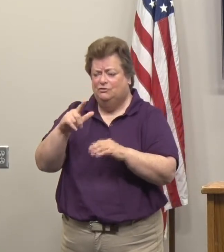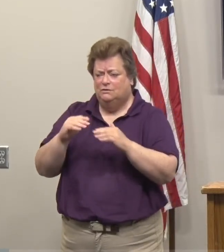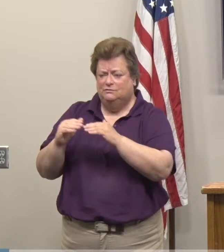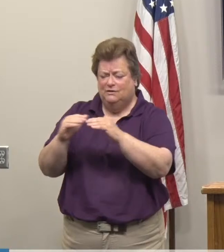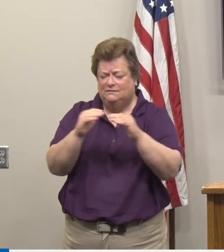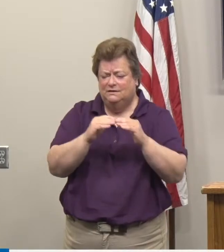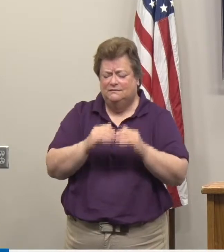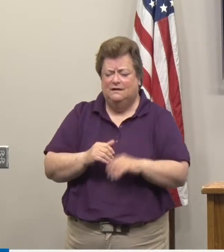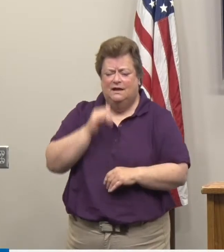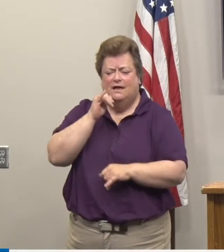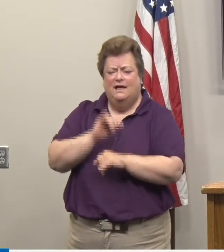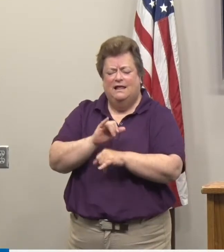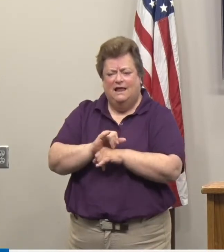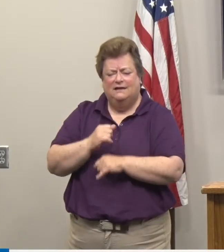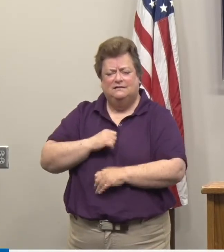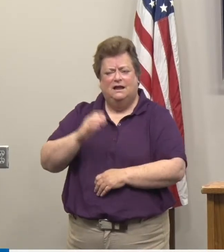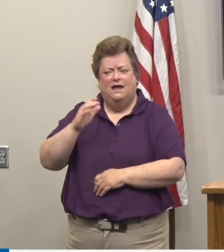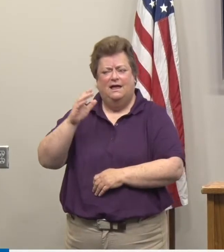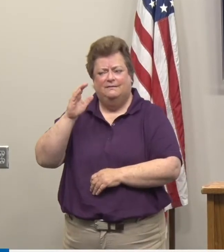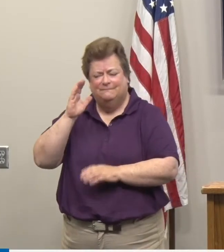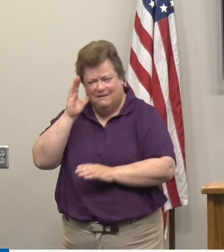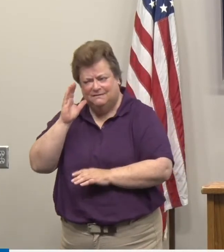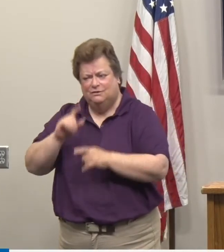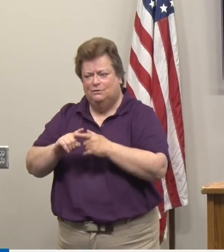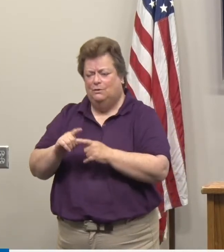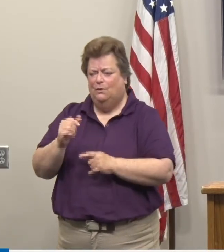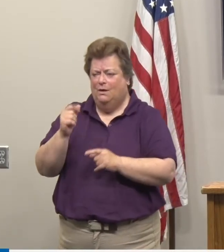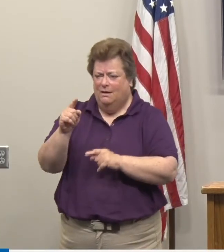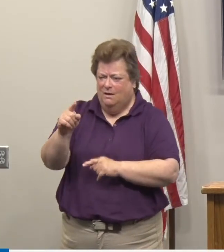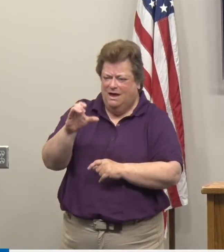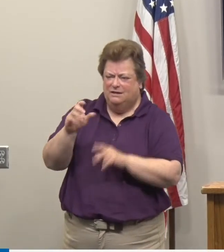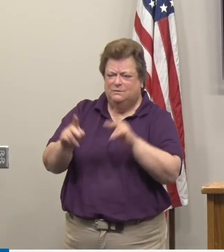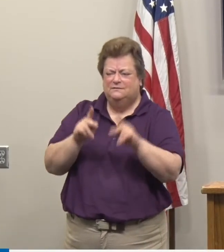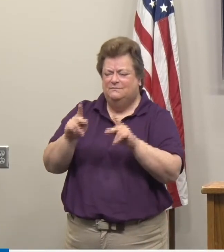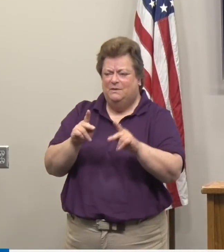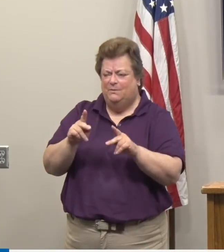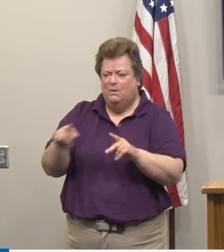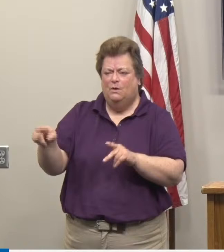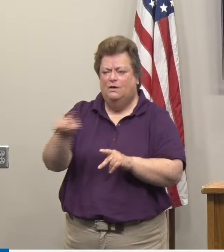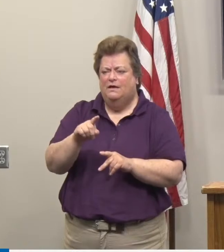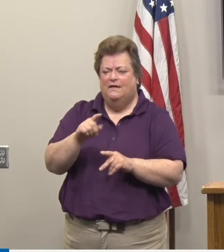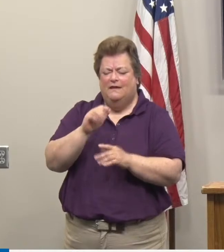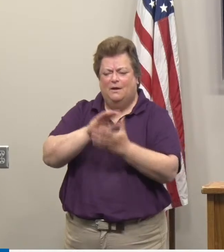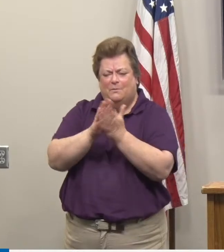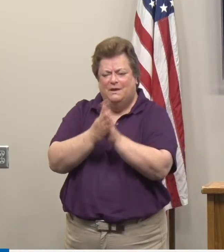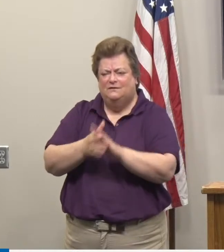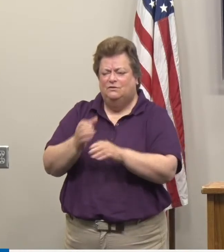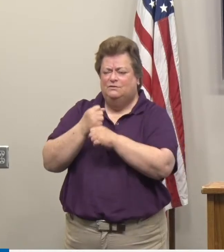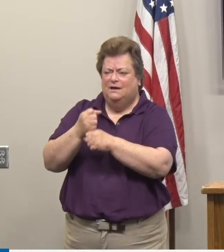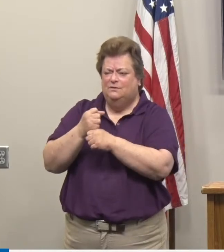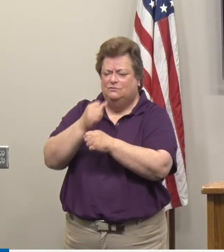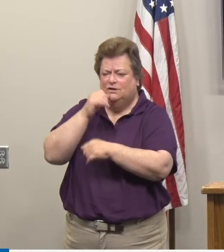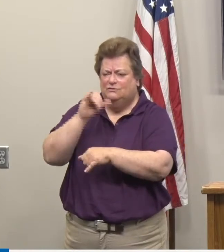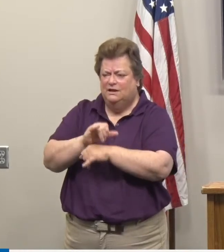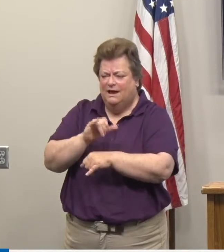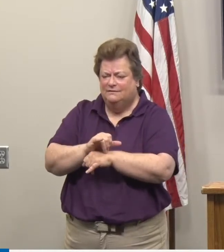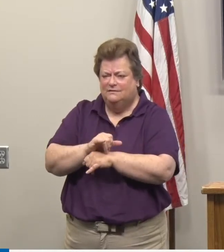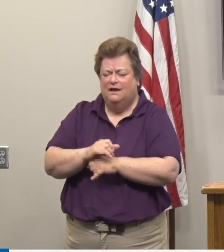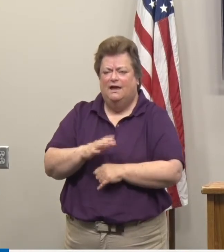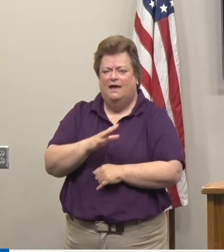young people peacefully protest in front of the Hall of Justice and was moved by their leadership and their willingness to engage in